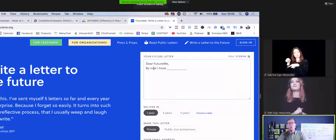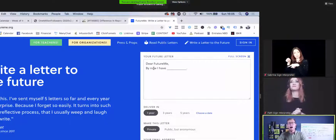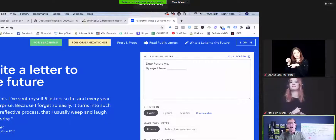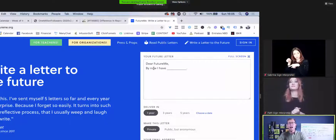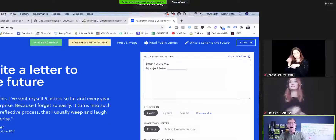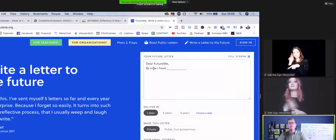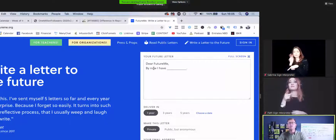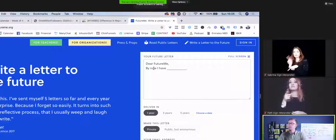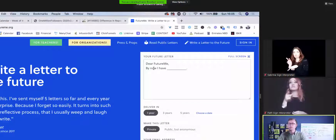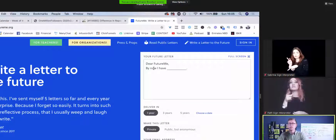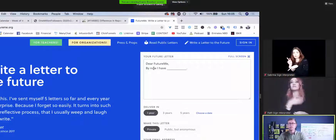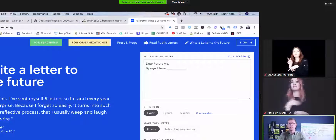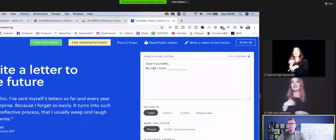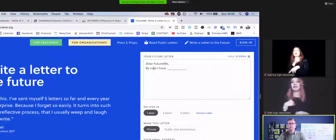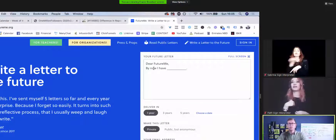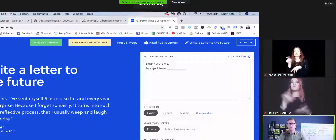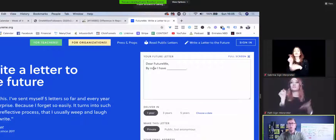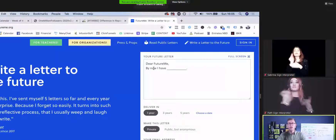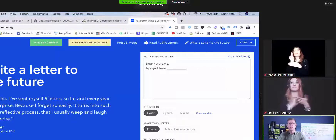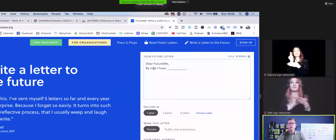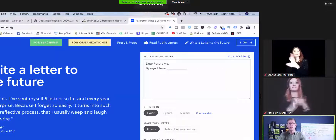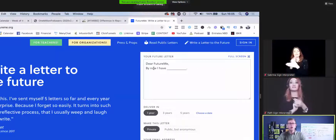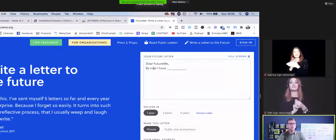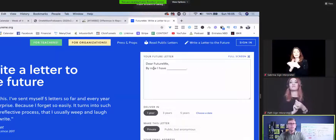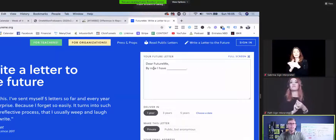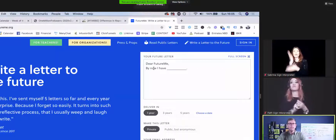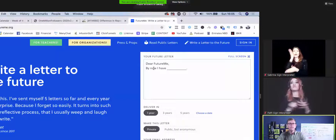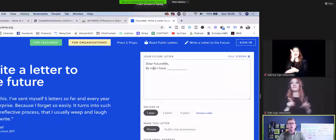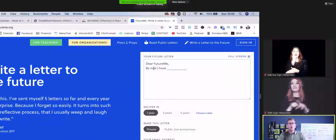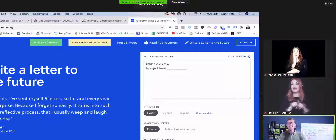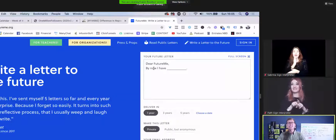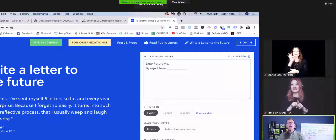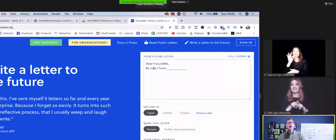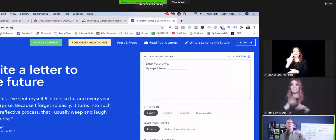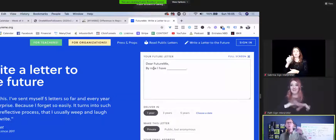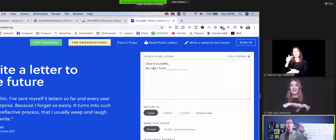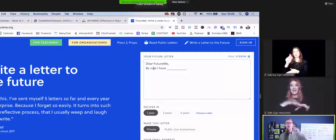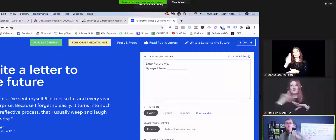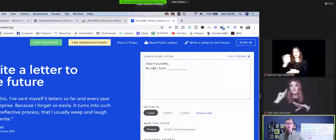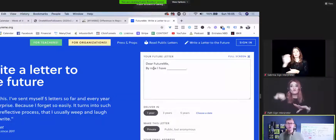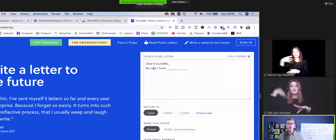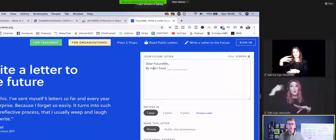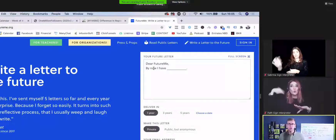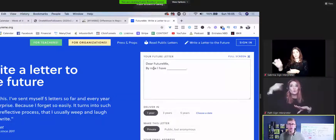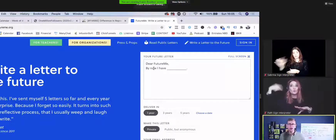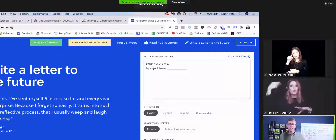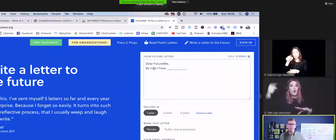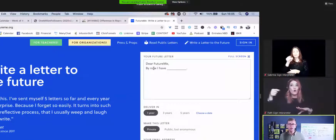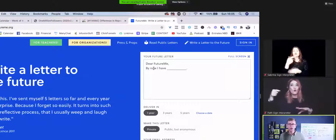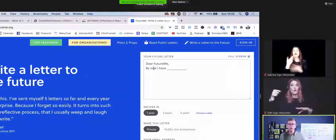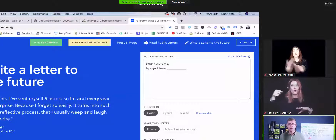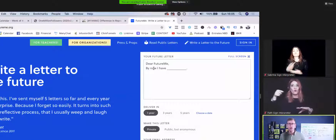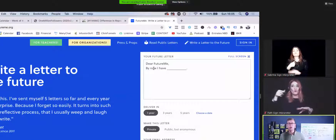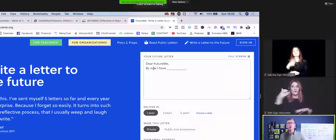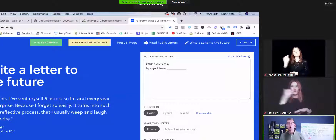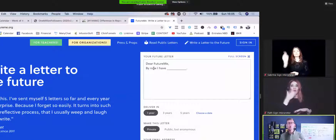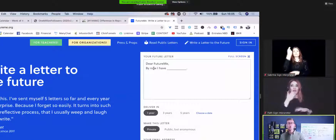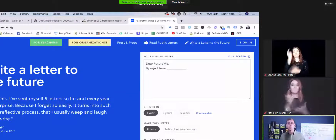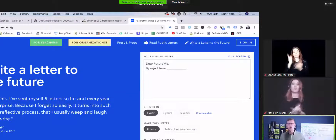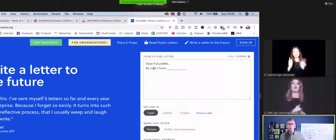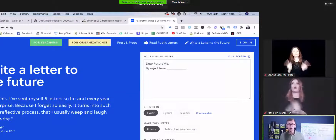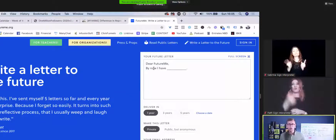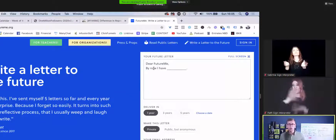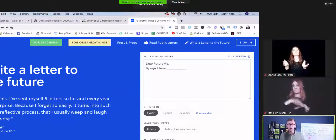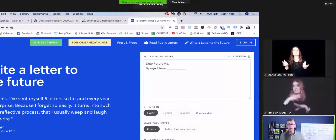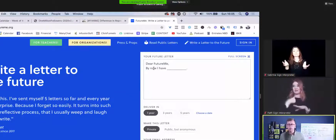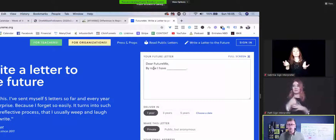now I have whatever you've done. Write down the wish that you'd created for yourself, the goals that you